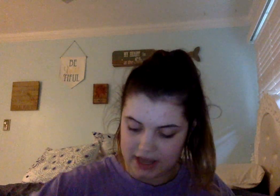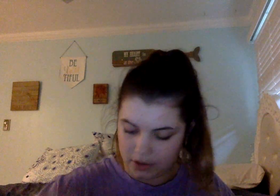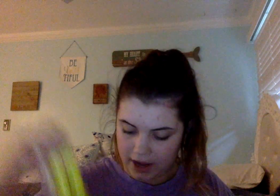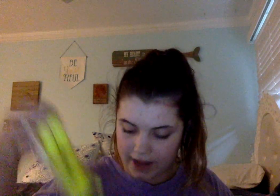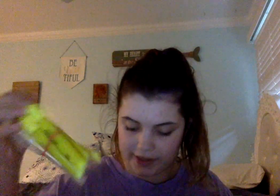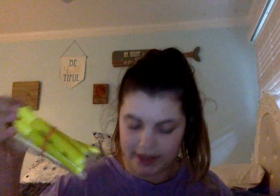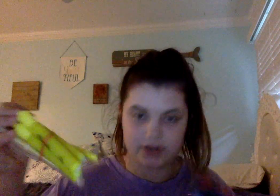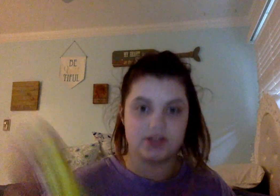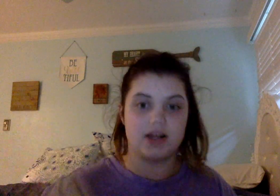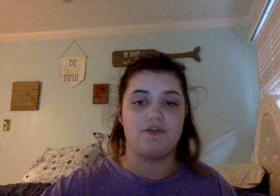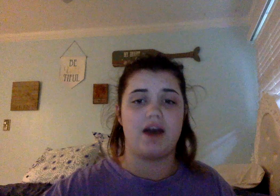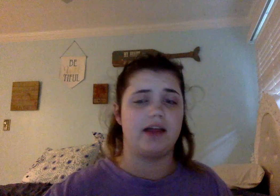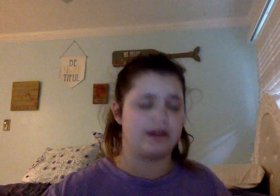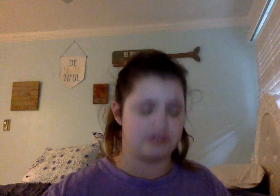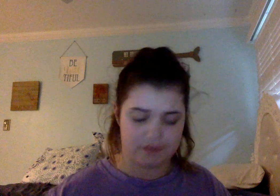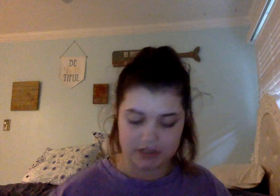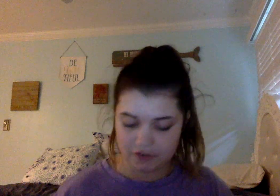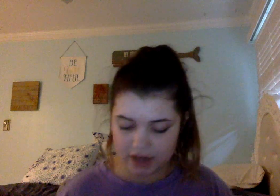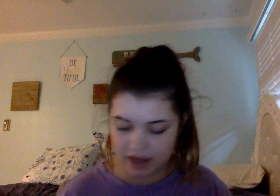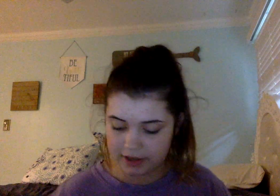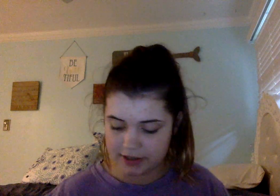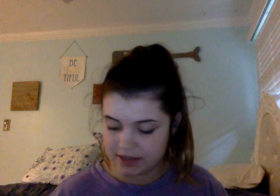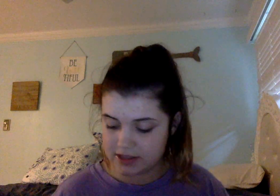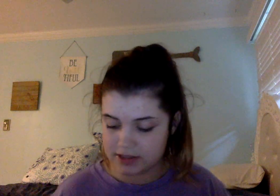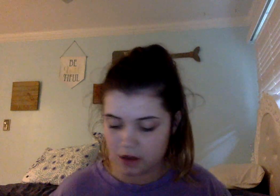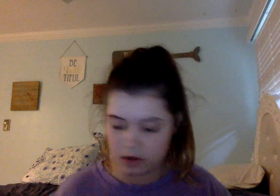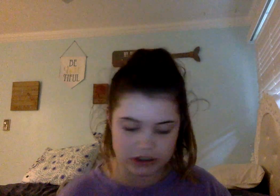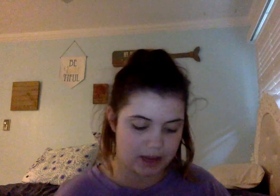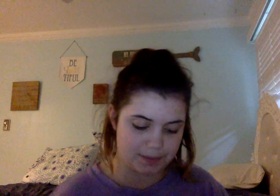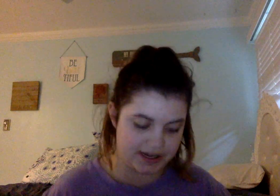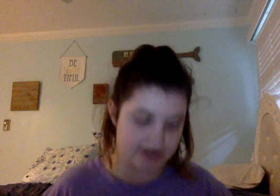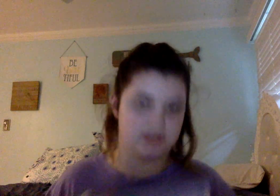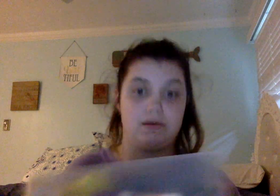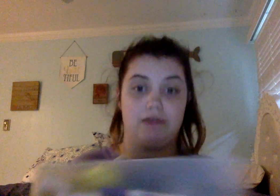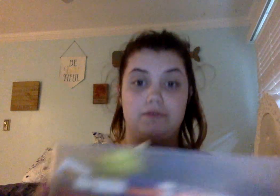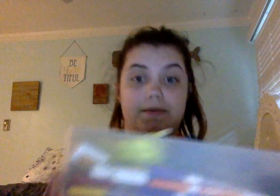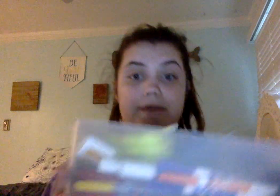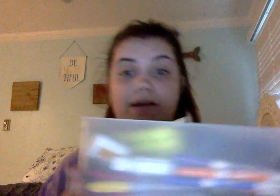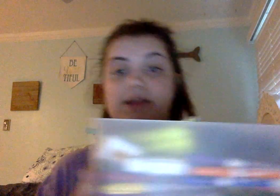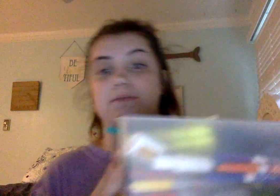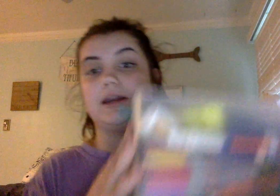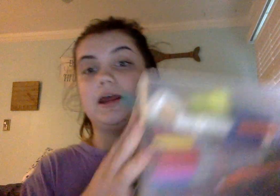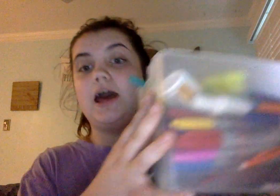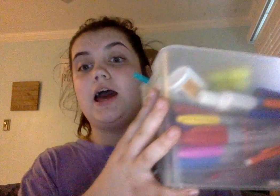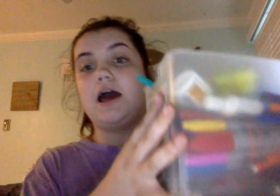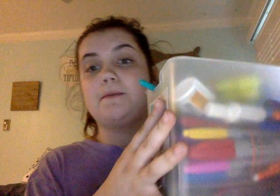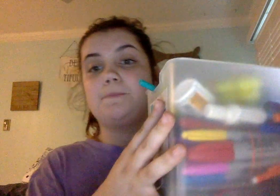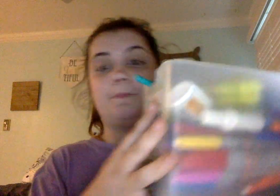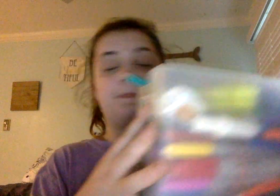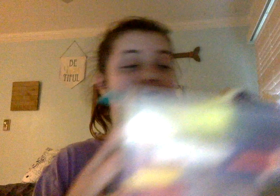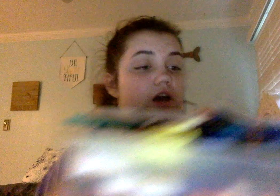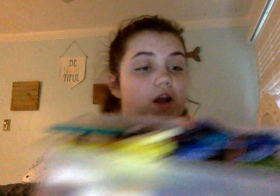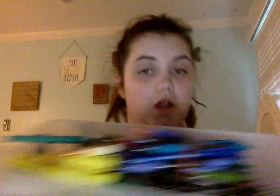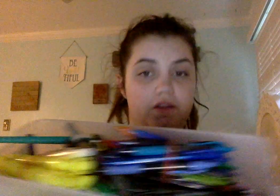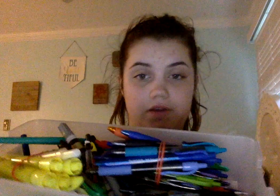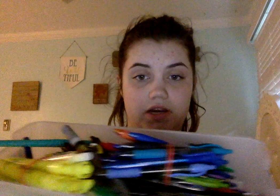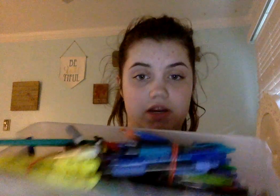yellow highlighters, and then I have highlighters of all different colors, and this is all just upstairs in my room in my writing bin. I've got all of it in here. I've